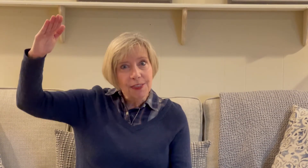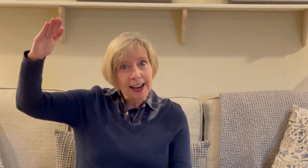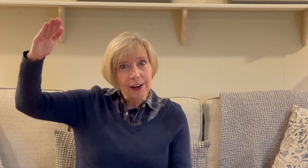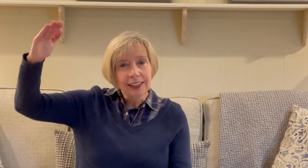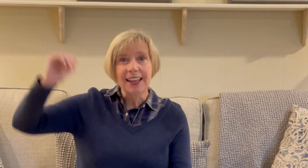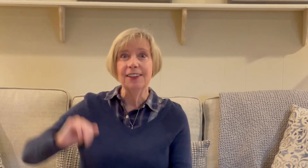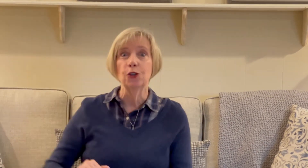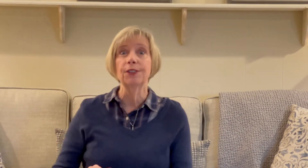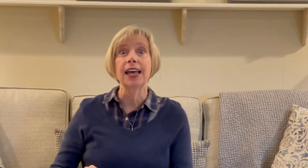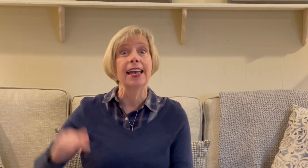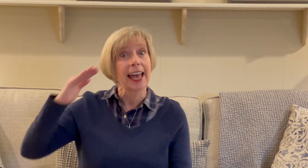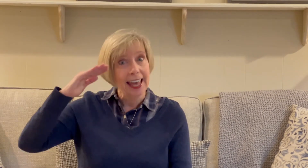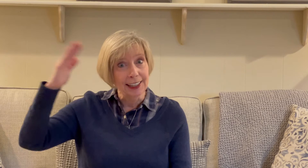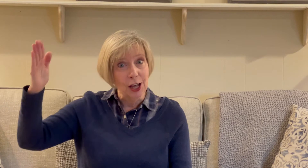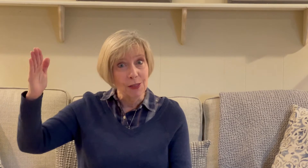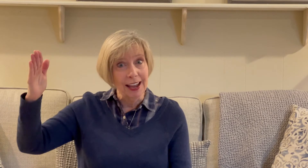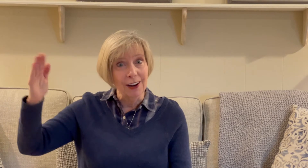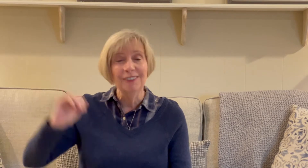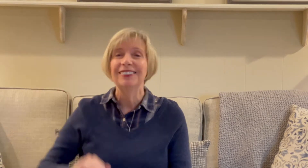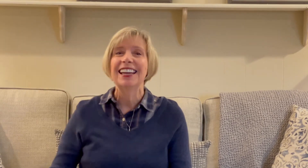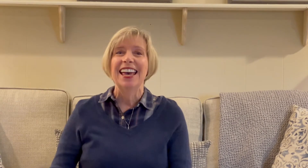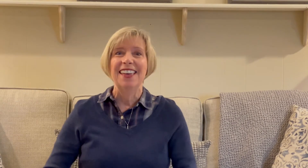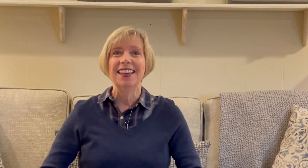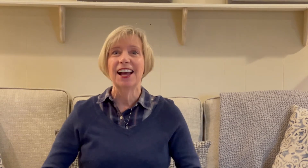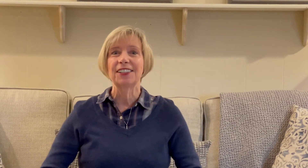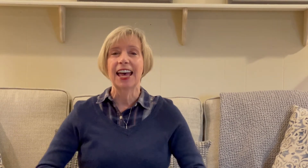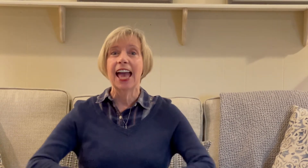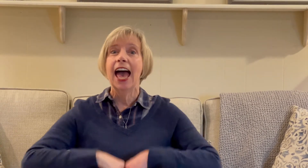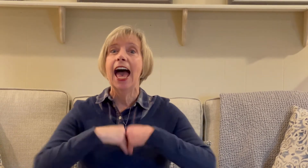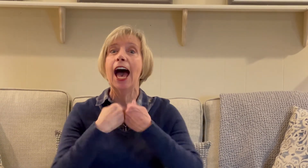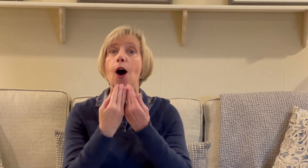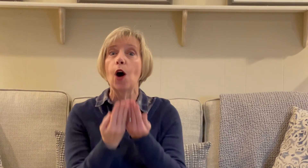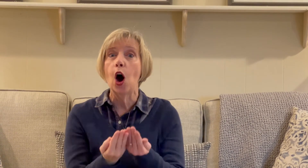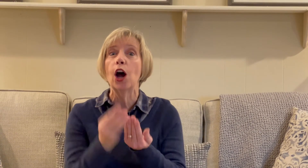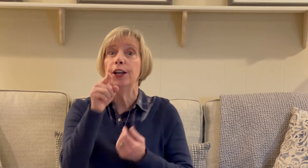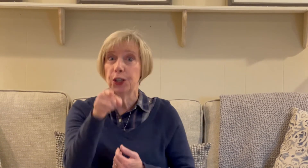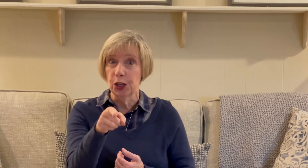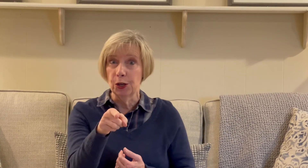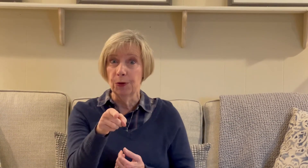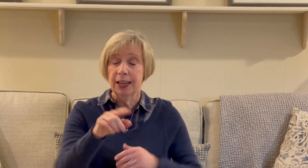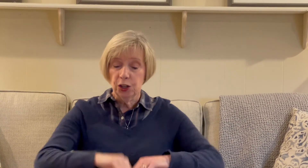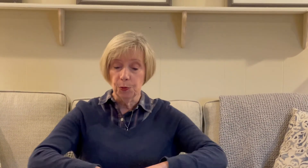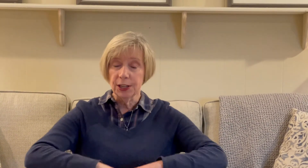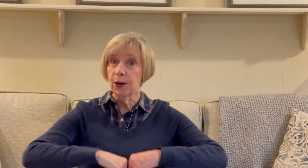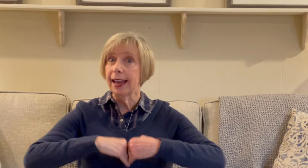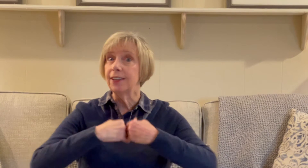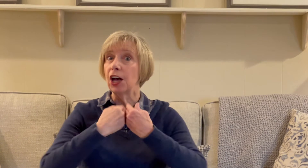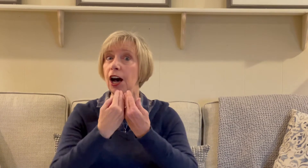there, and then you'll say, hello there. And then I'll say, how are you? You bring your hands up